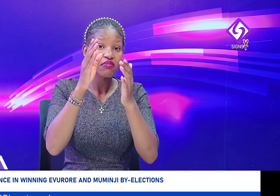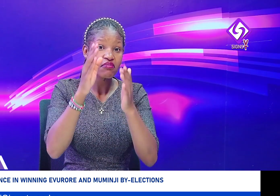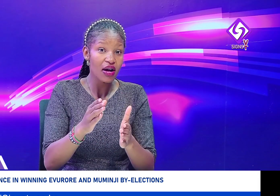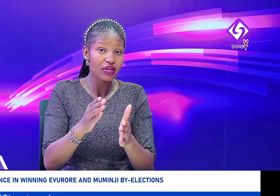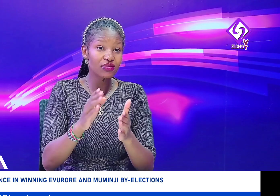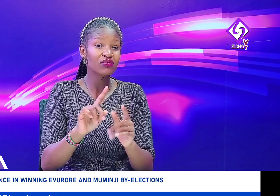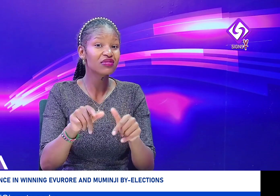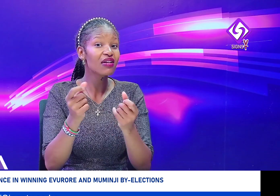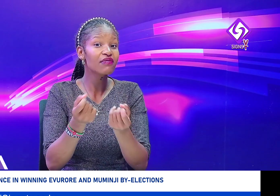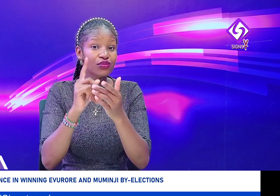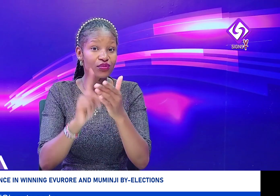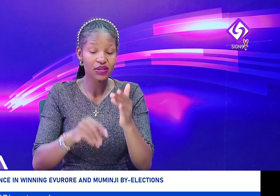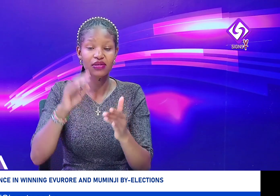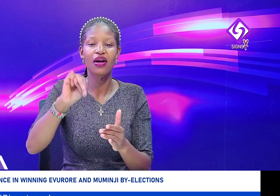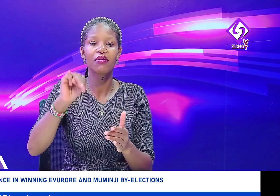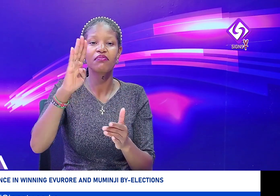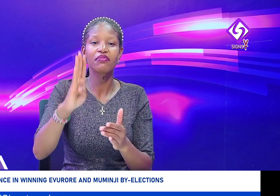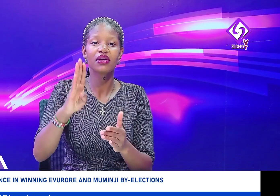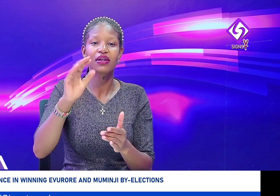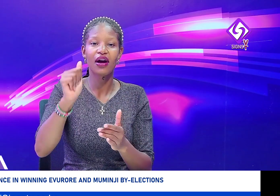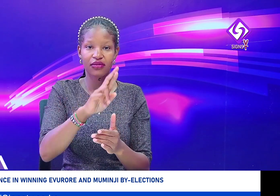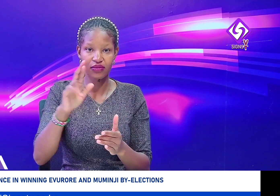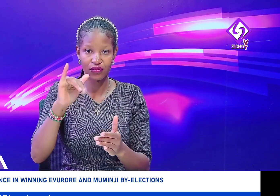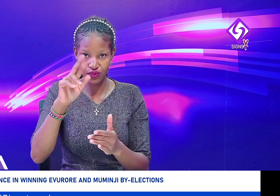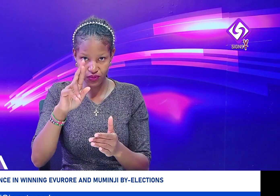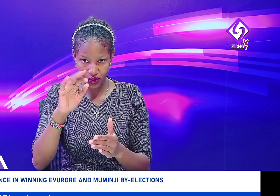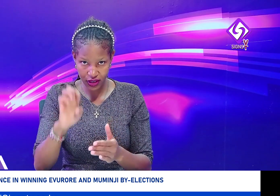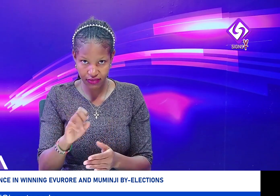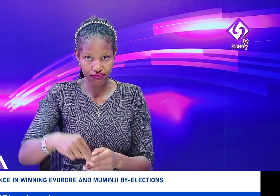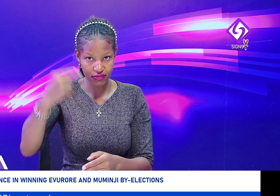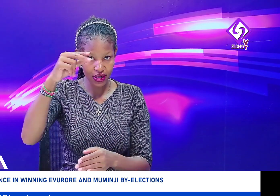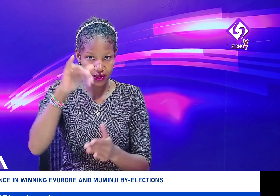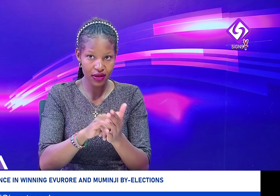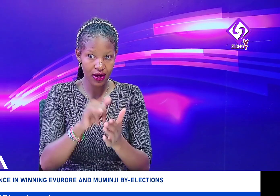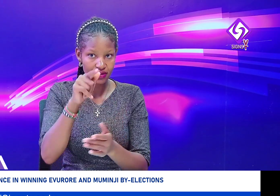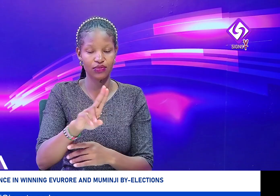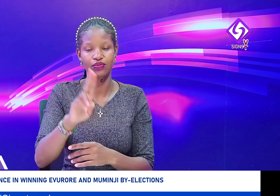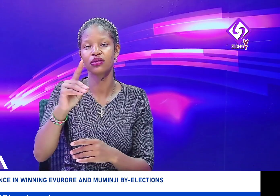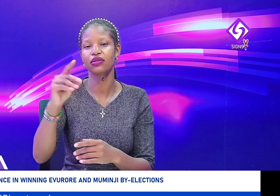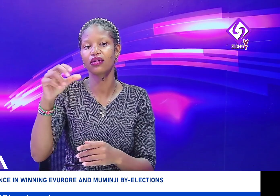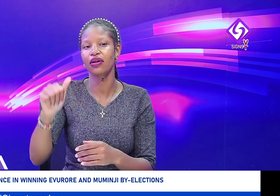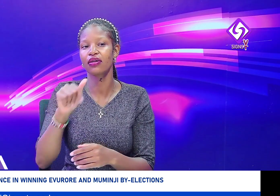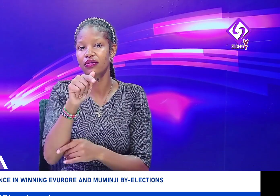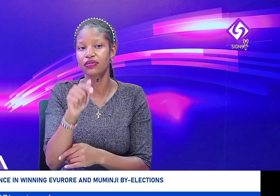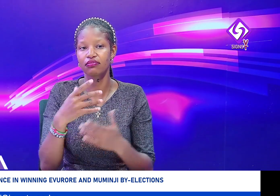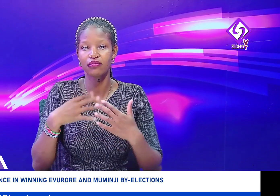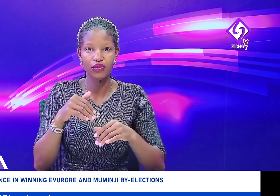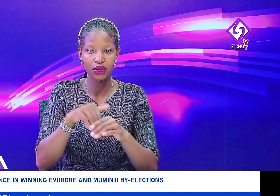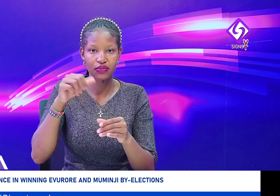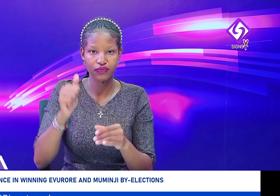region. During the event, Mbarire highlighted that the UDA's presence in Mbeere North is backed by a